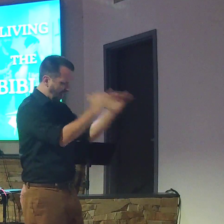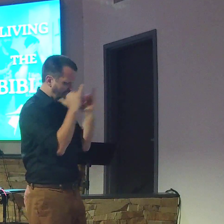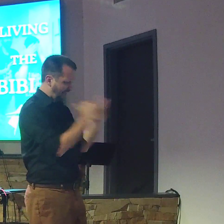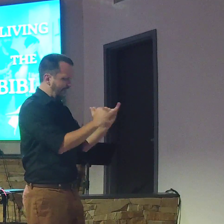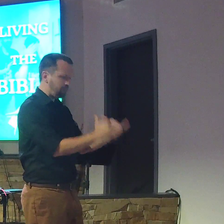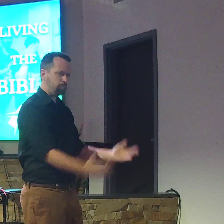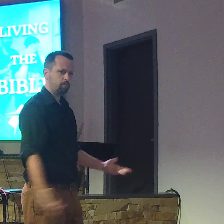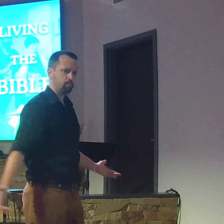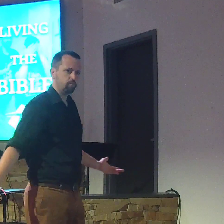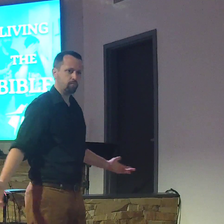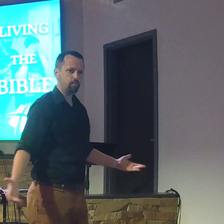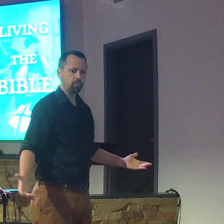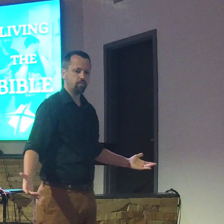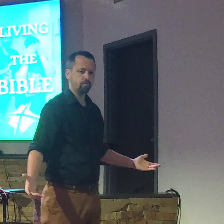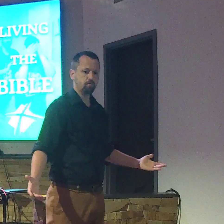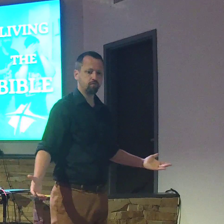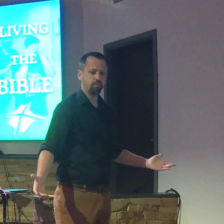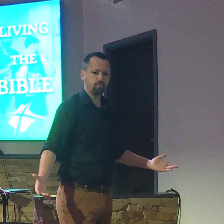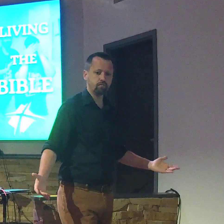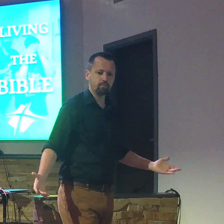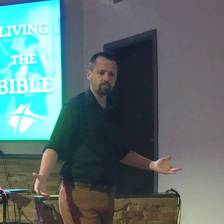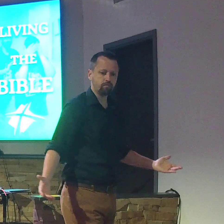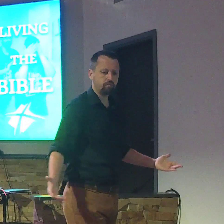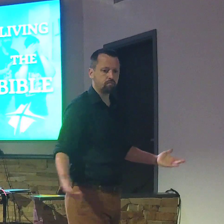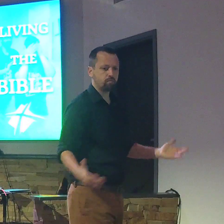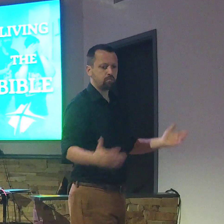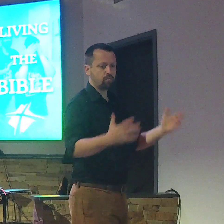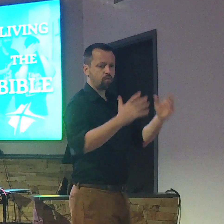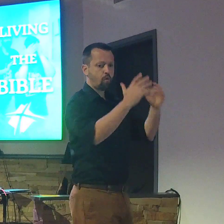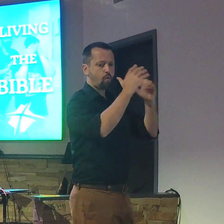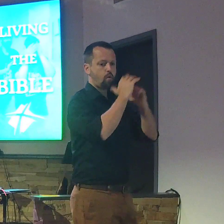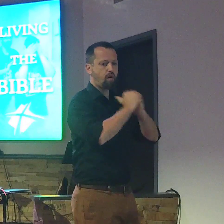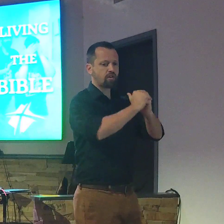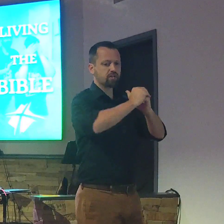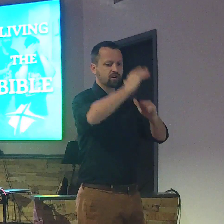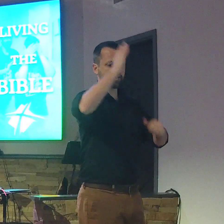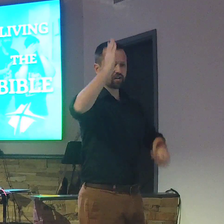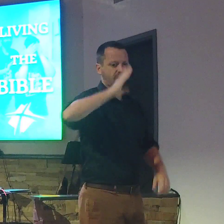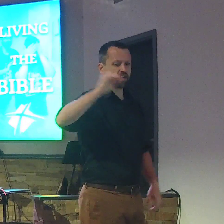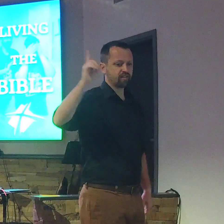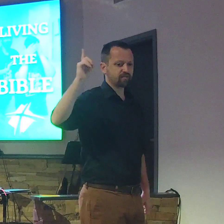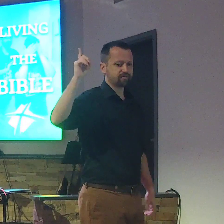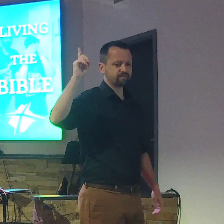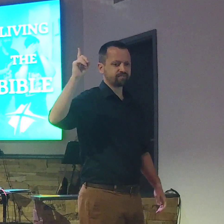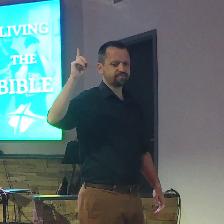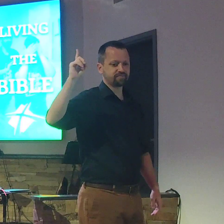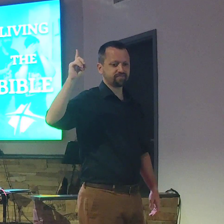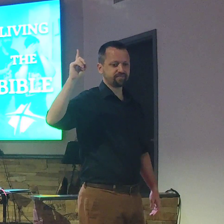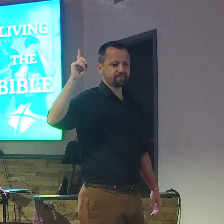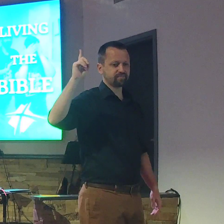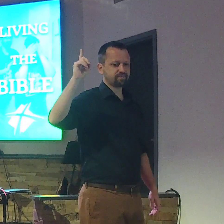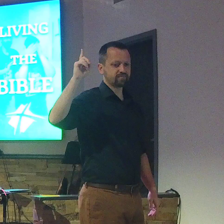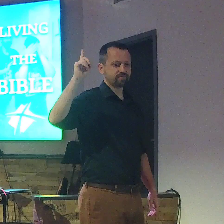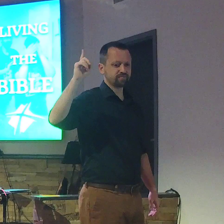you." Worship God. You see,